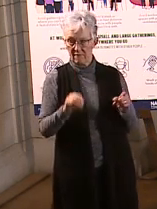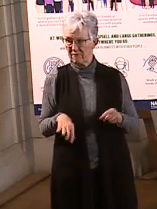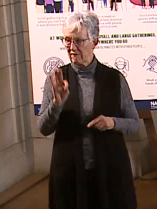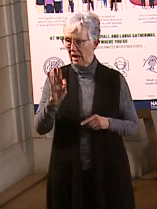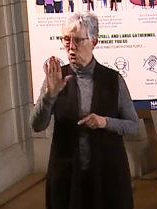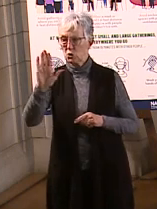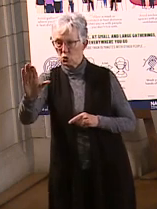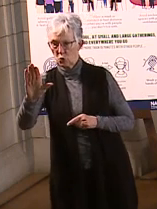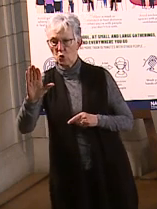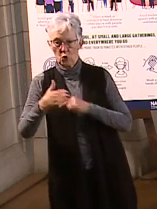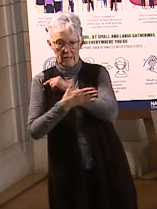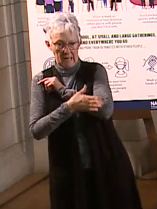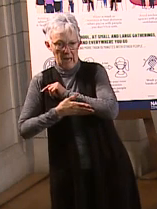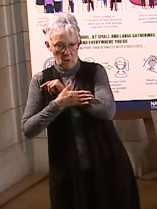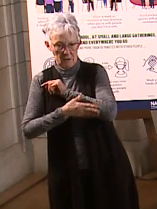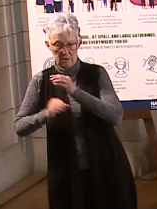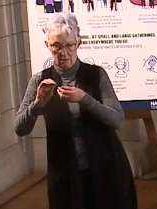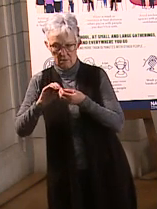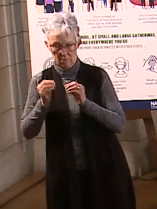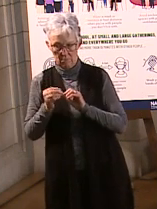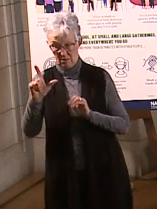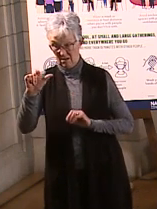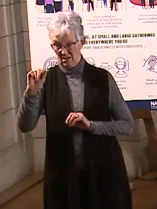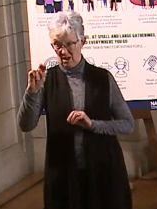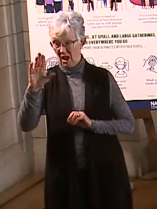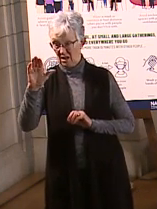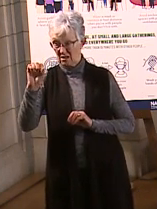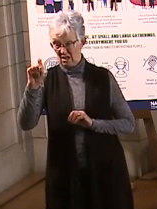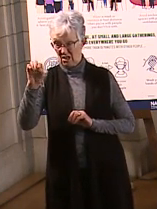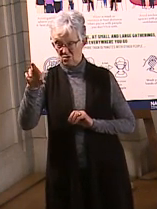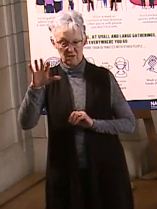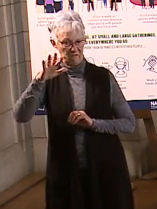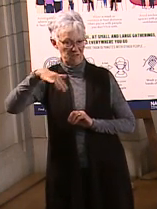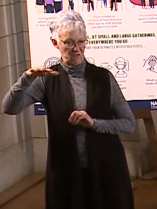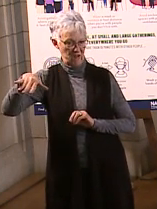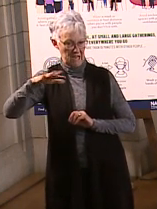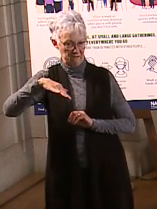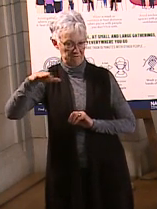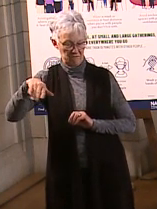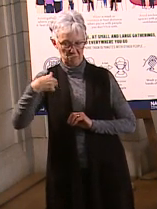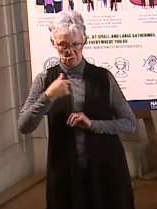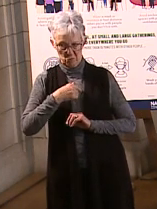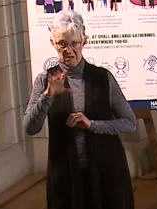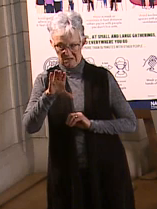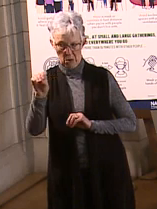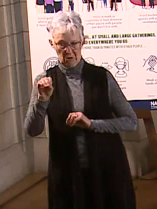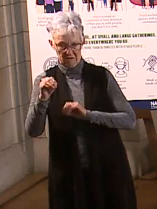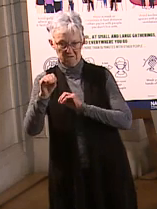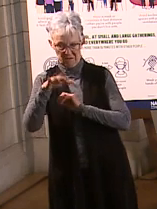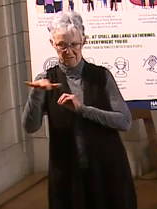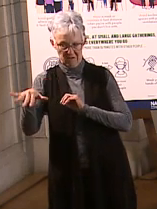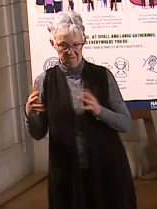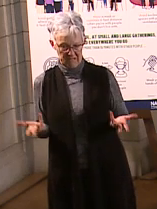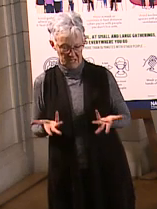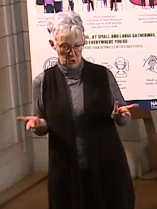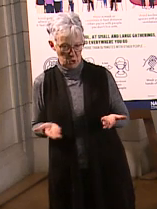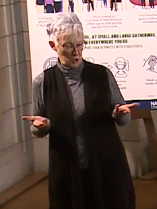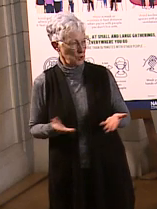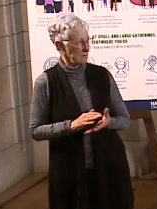So Lancaster is 55. So I know that Lancaster is 55, so I have put it there on this